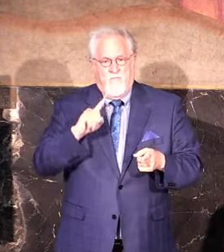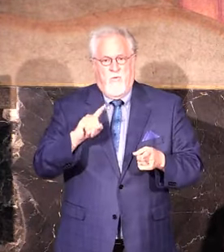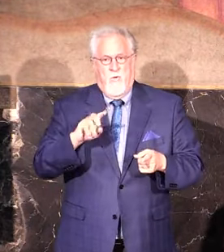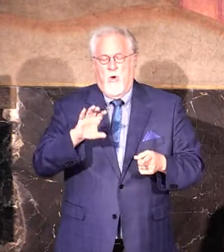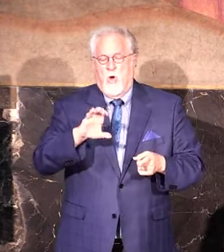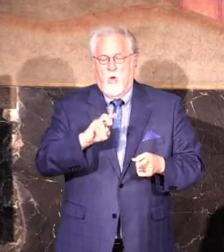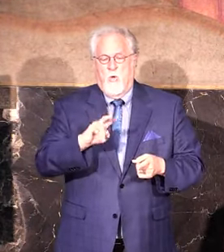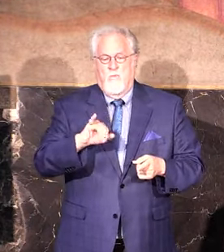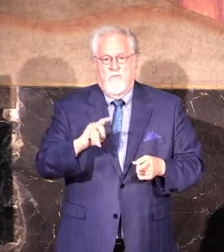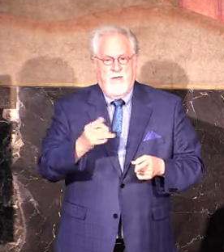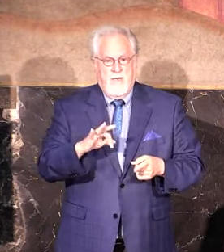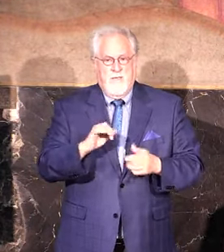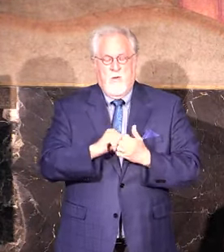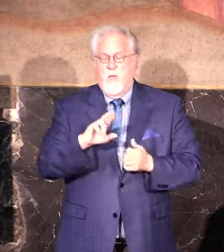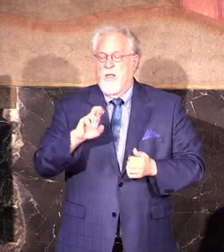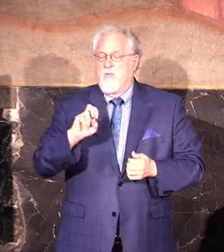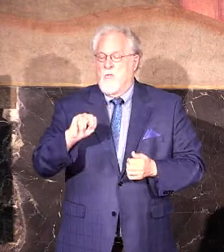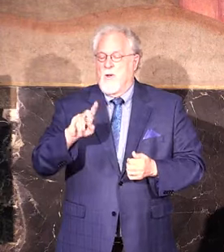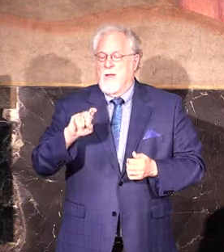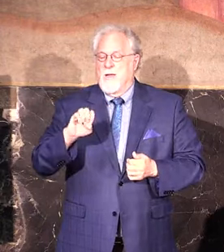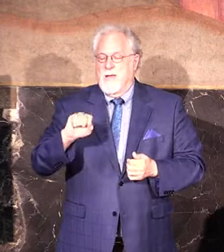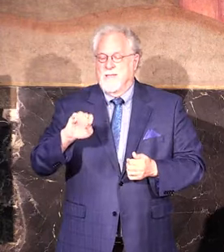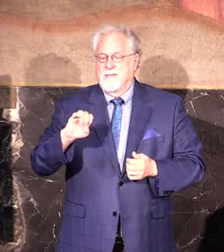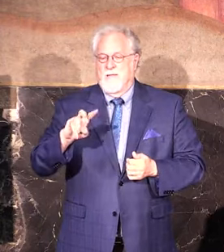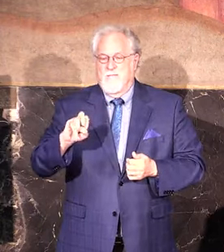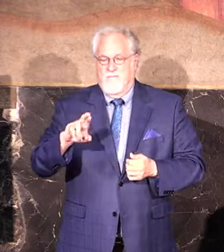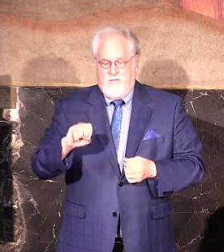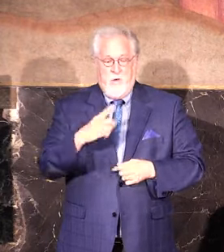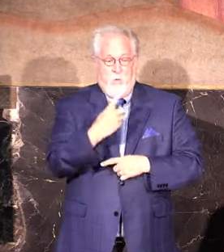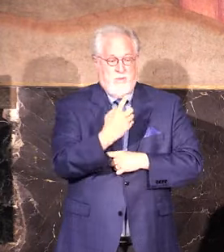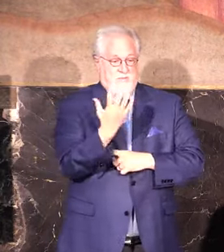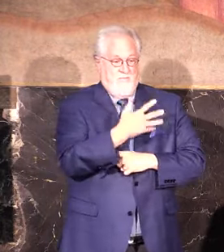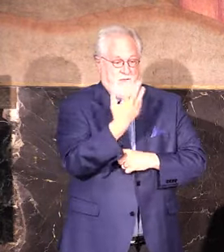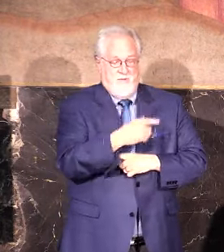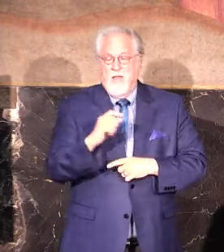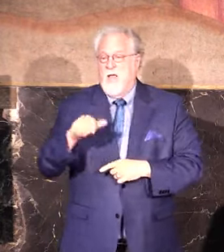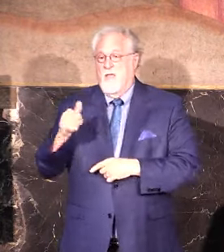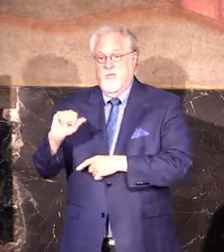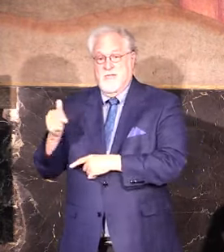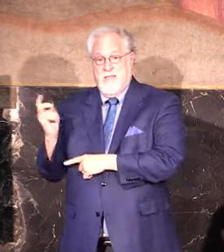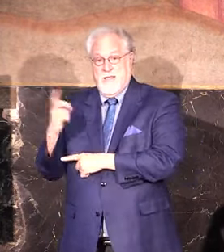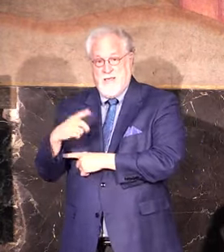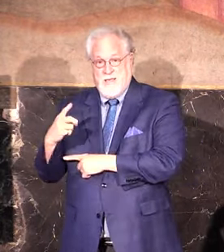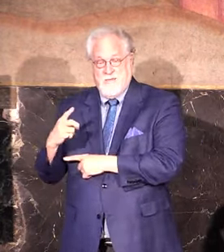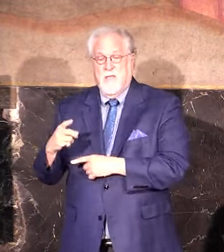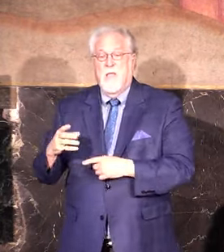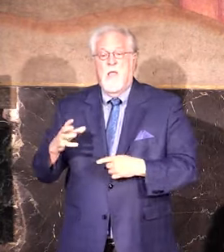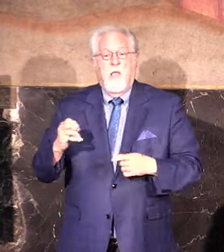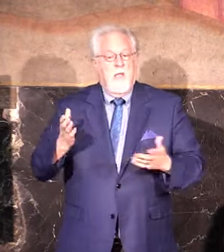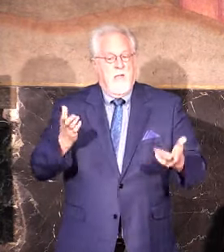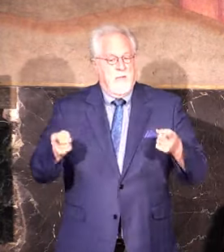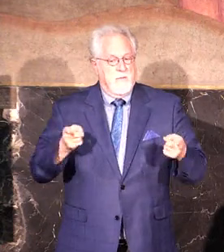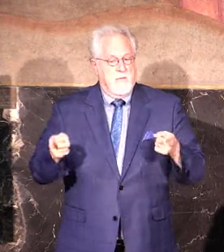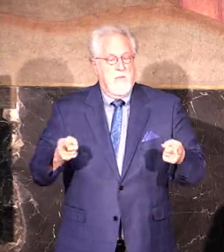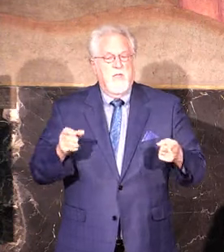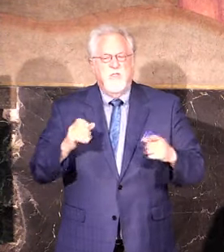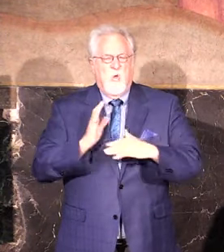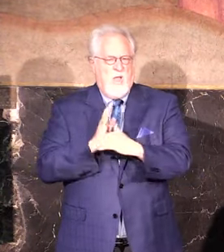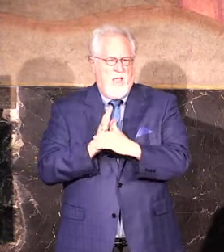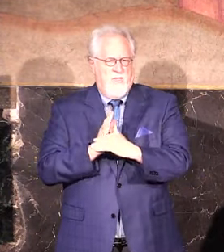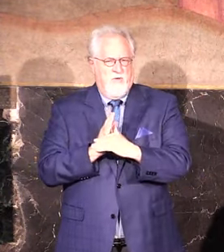COVID-19 patients with remdesivir. One is basically a 5-day treatment, the other is a 10-day treatment. And so on